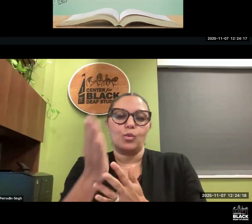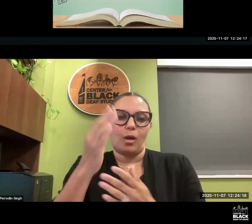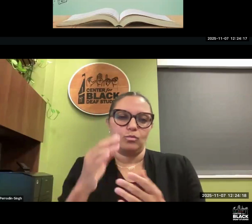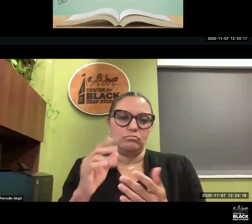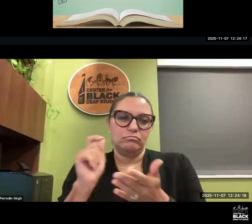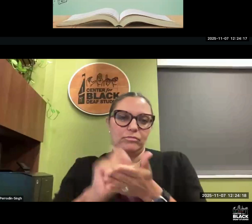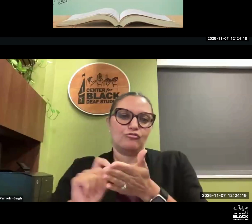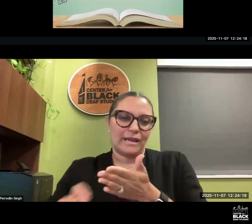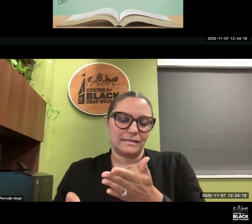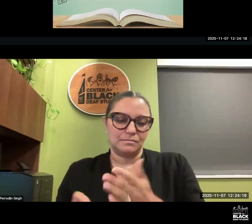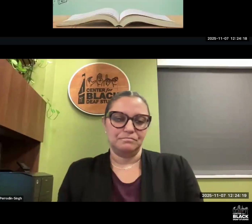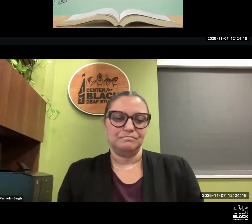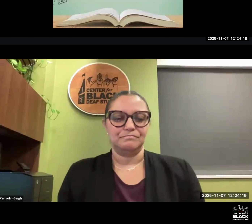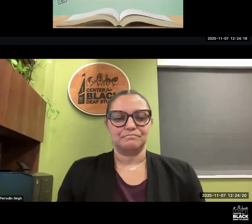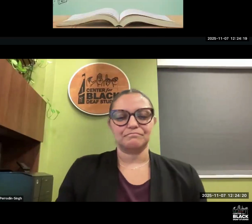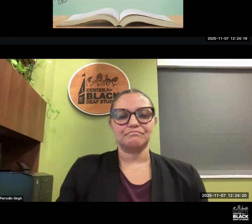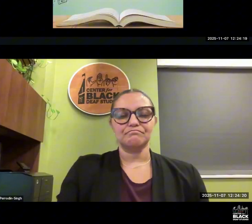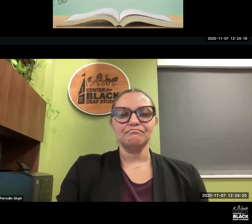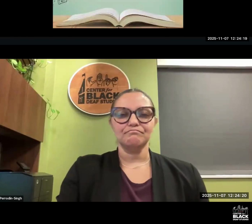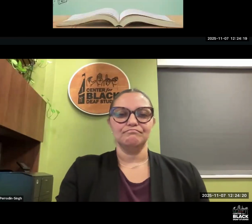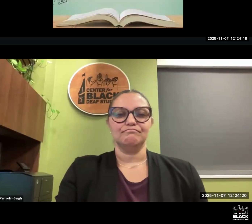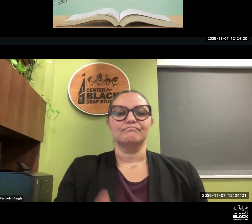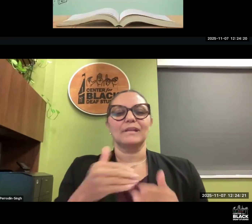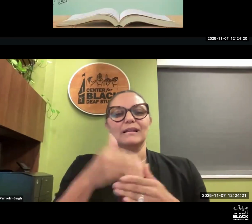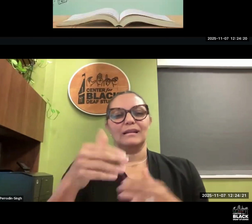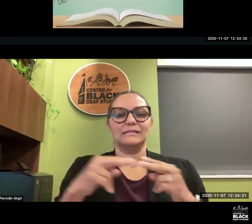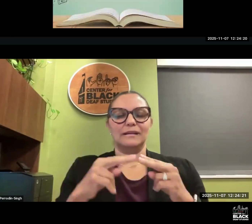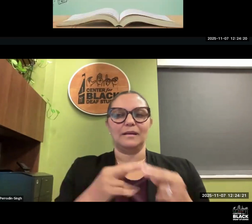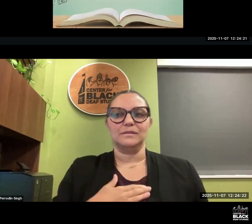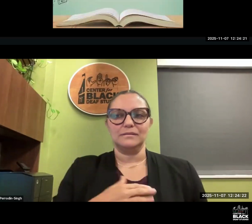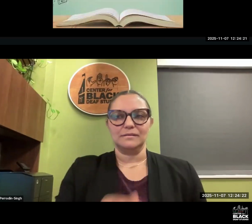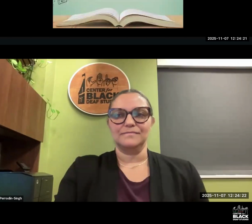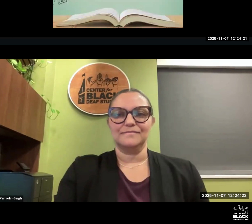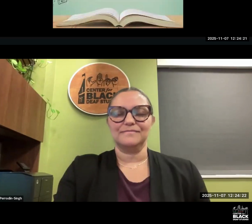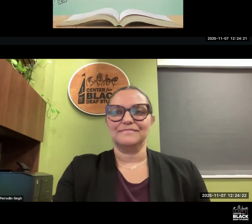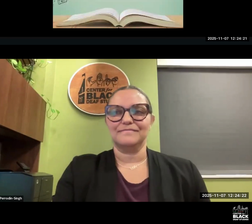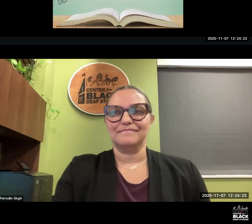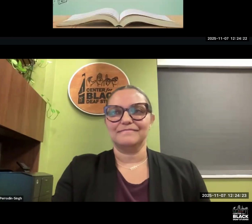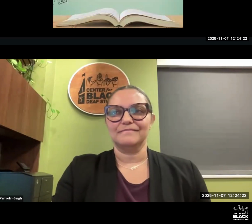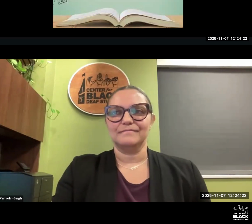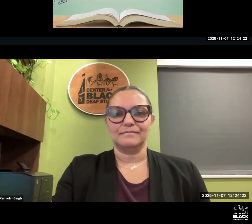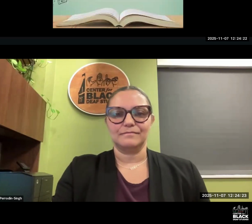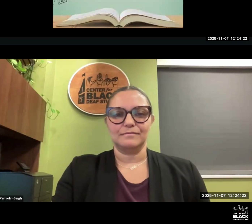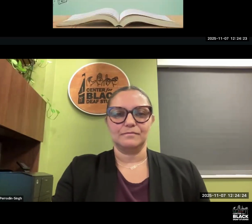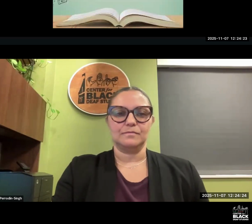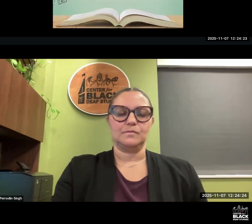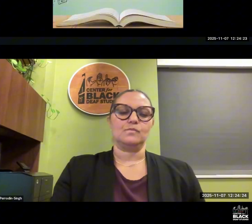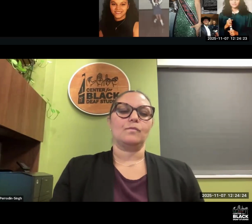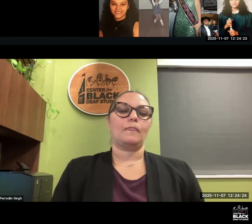some self-reflections that are included in my piece as well. Next slide, please.